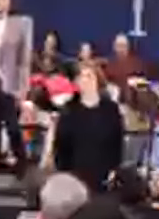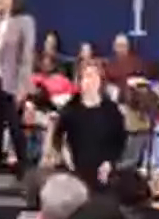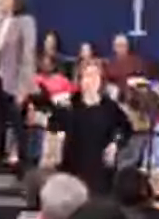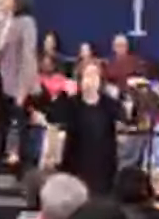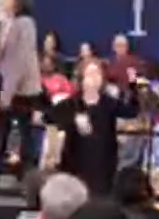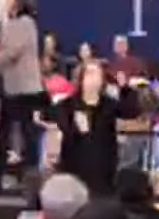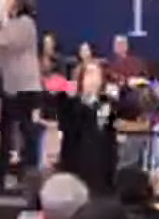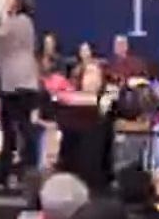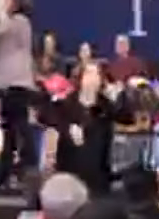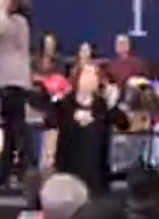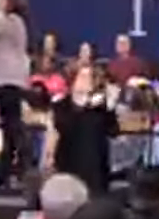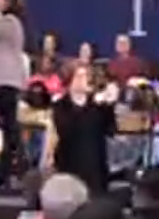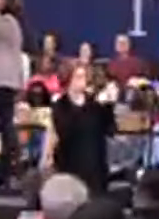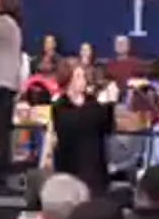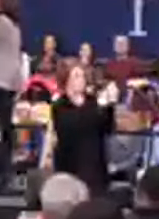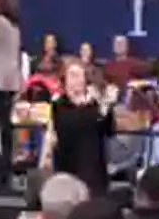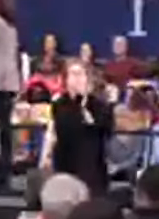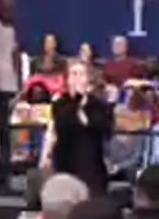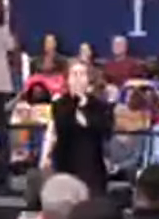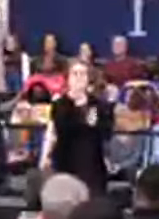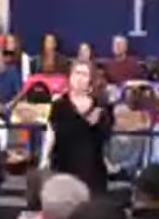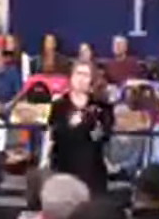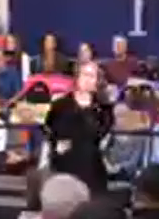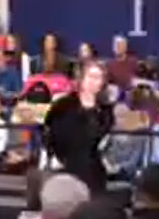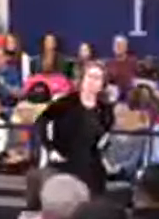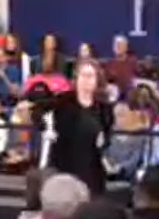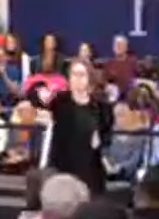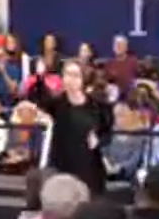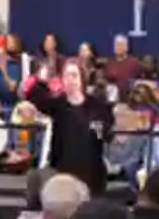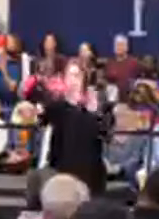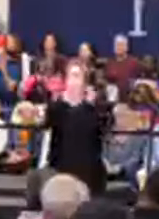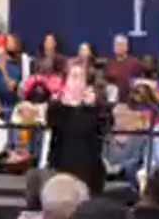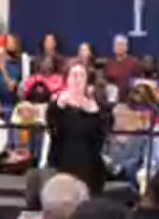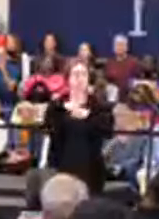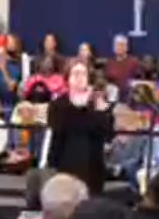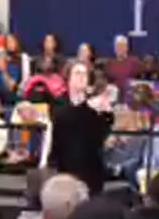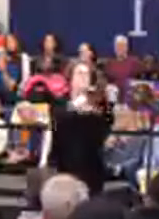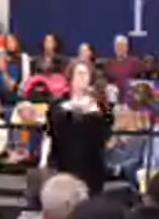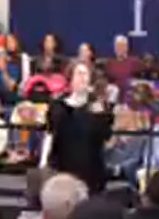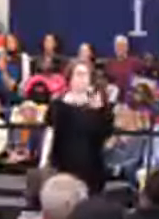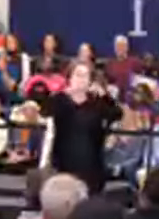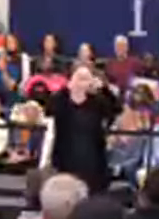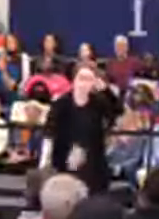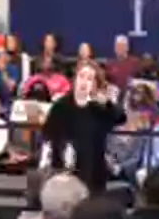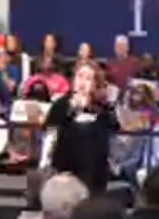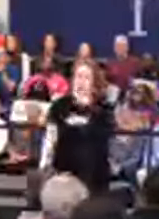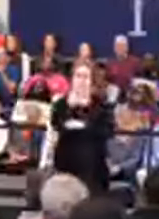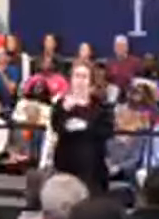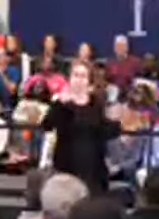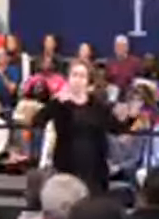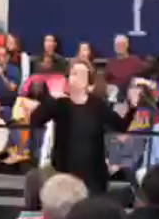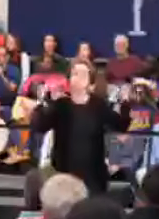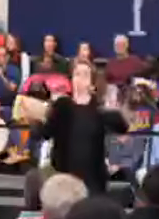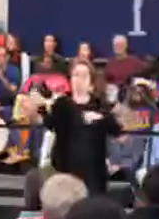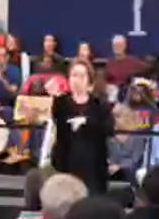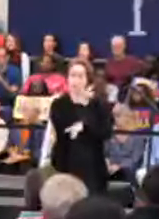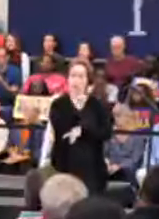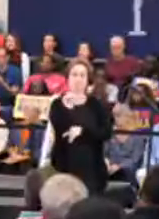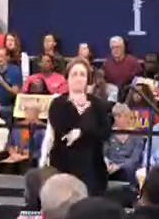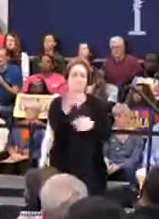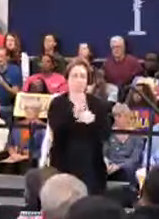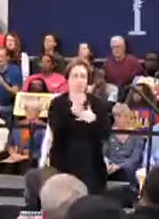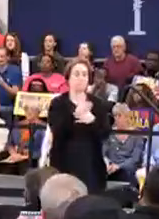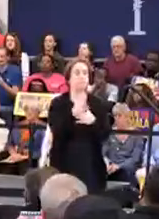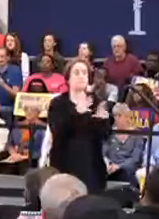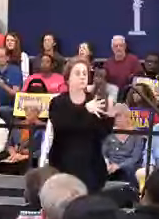Justice is on the ballot when 400 of the richest families in America pay less taxes than the average American family.